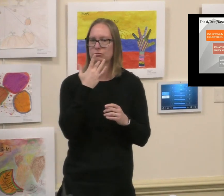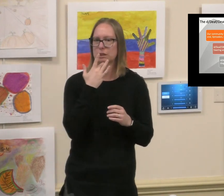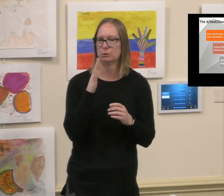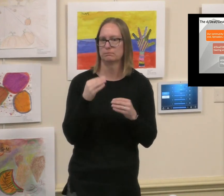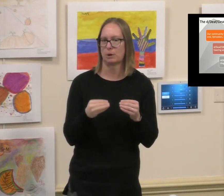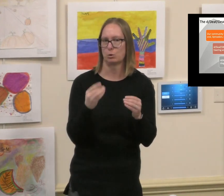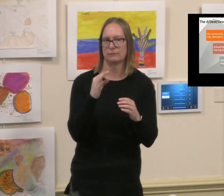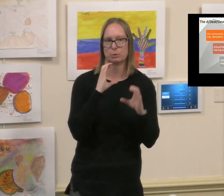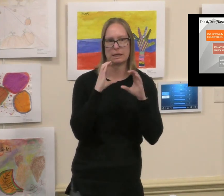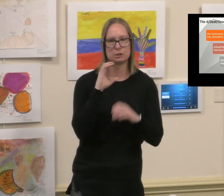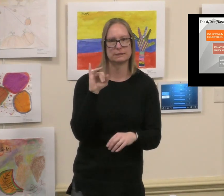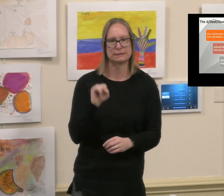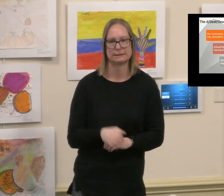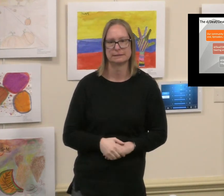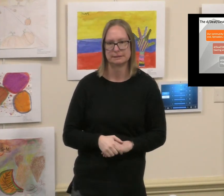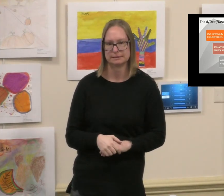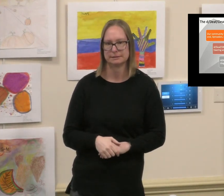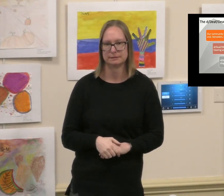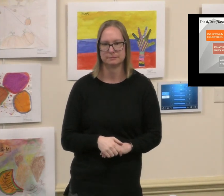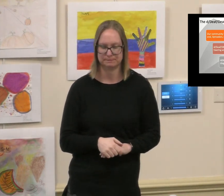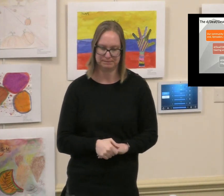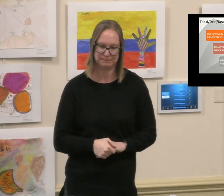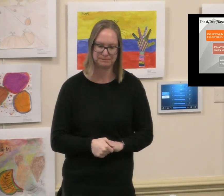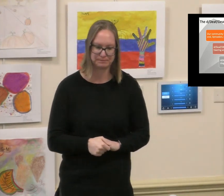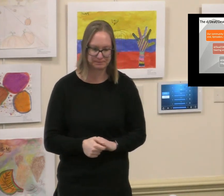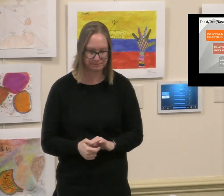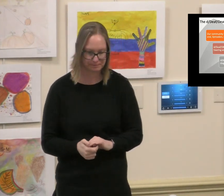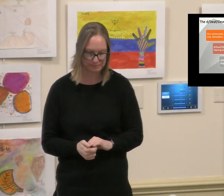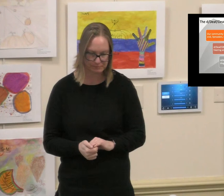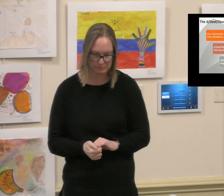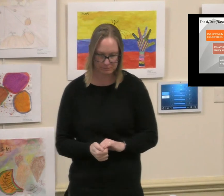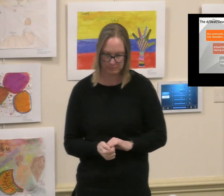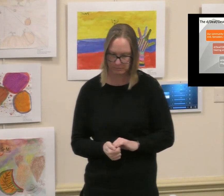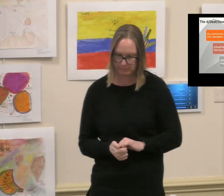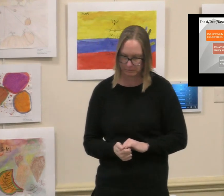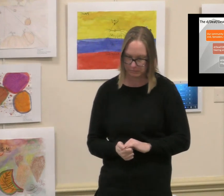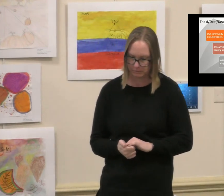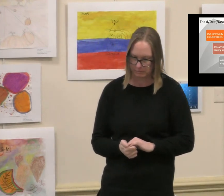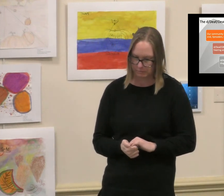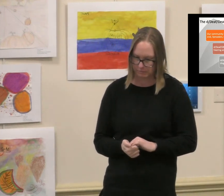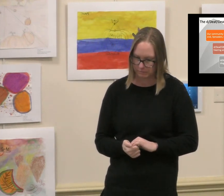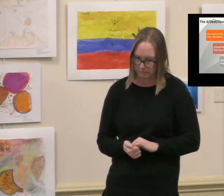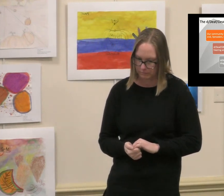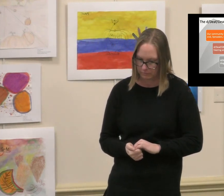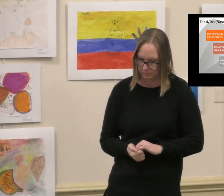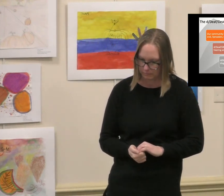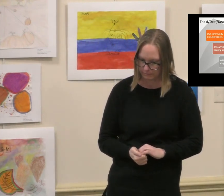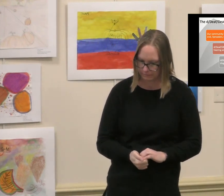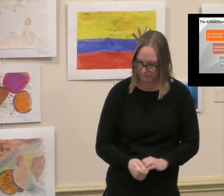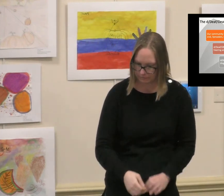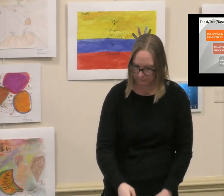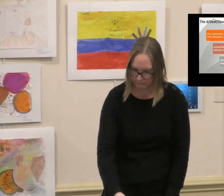So you can identify through the communication what their preferred mode of communication is.